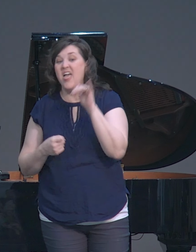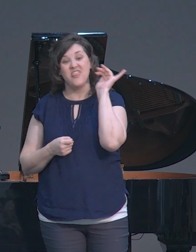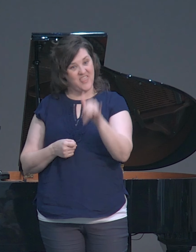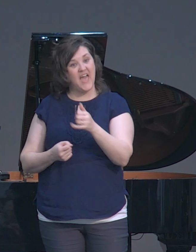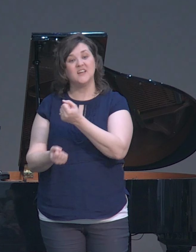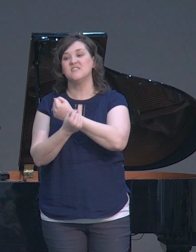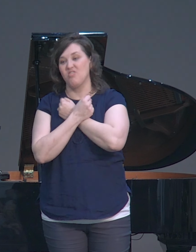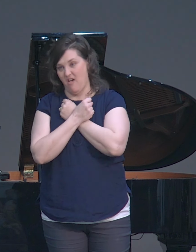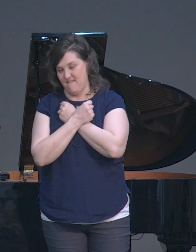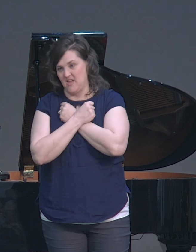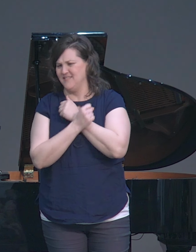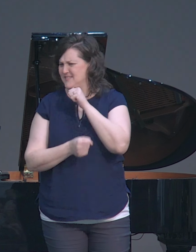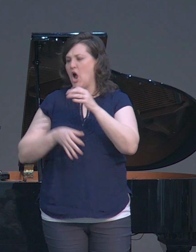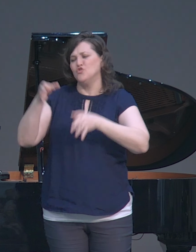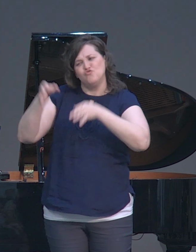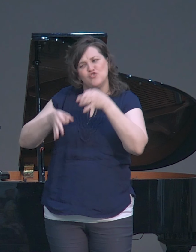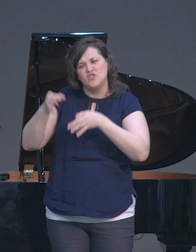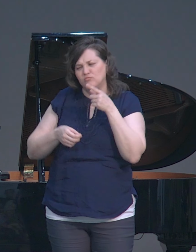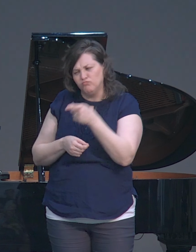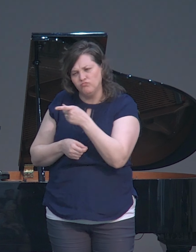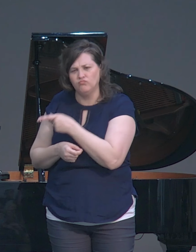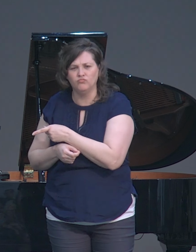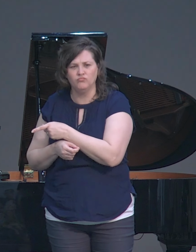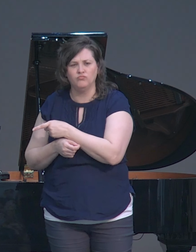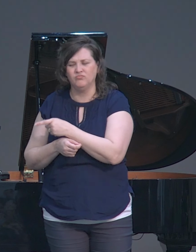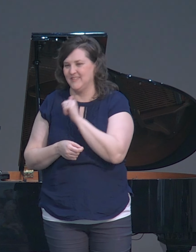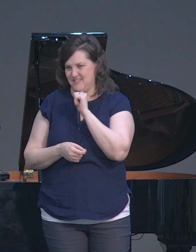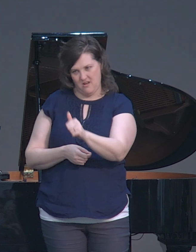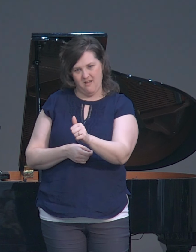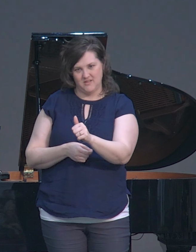It's loving. It's not judging. It's not condemning.